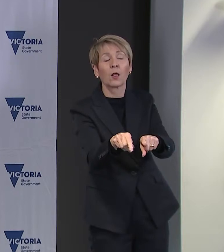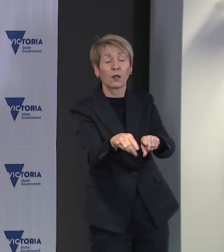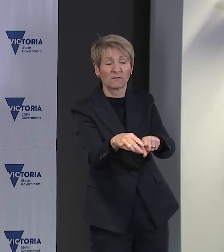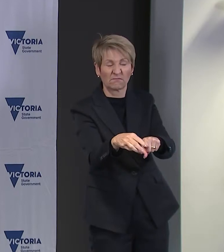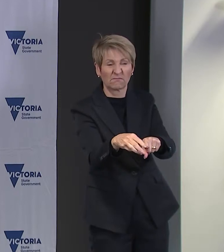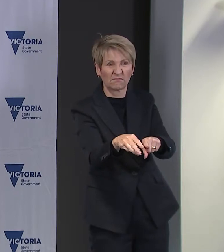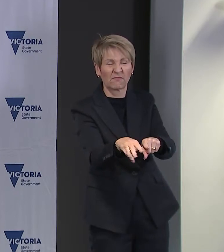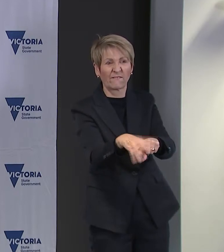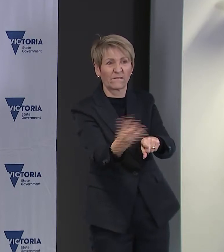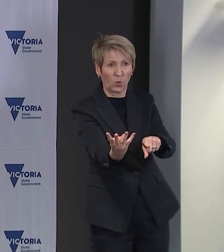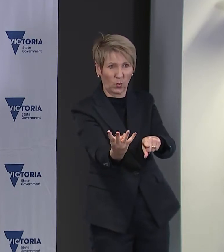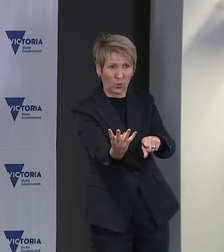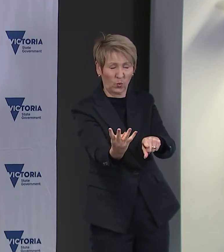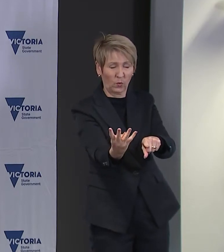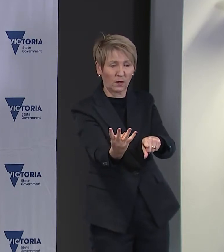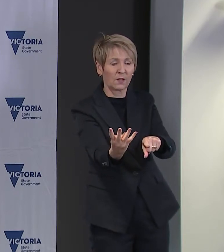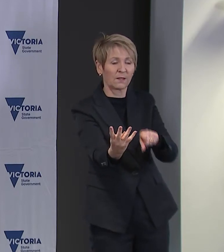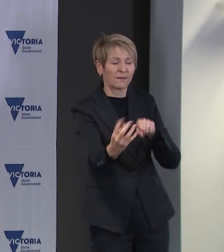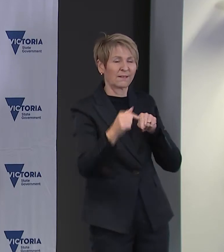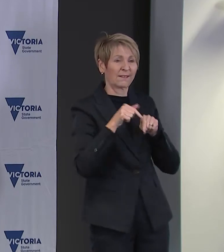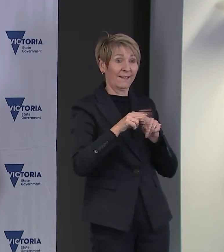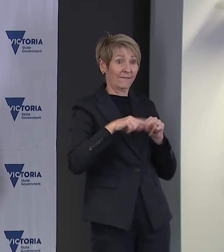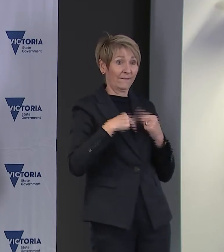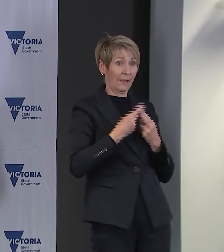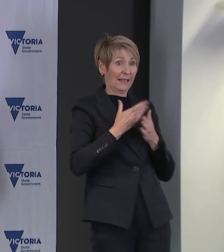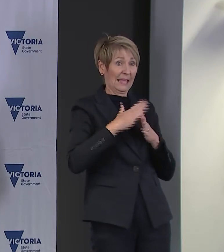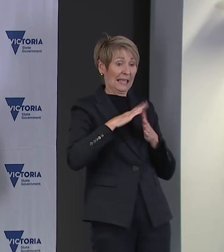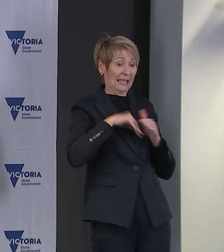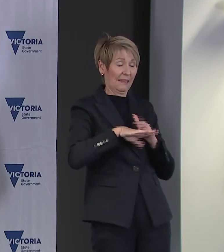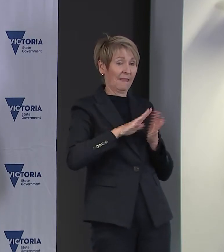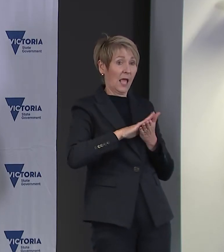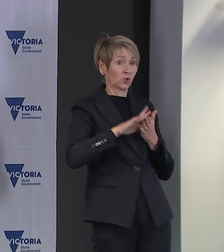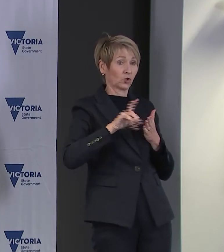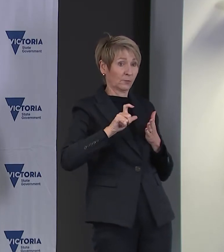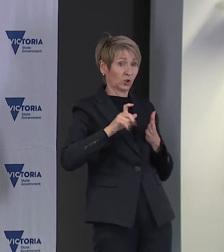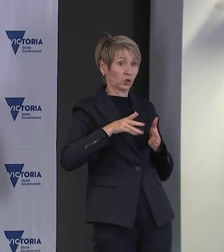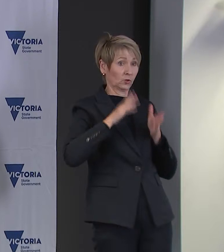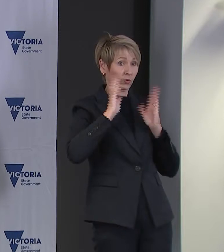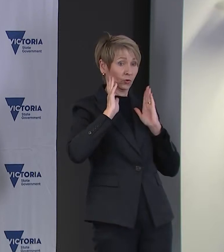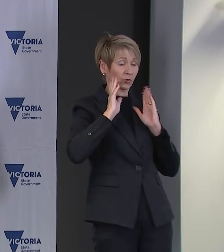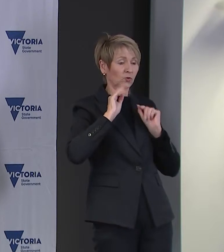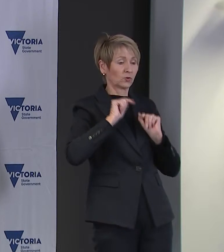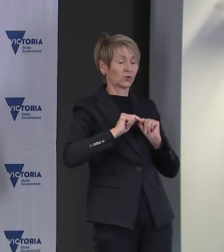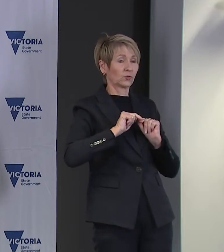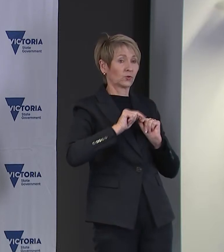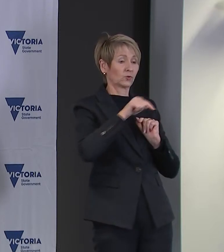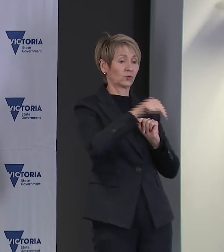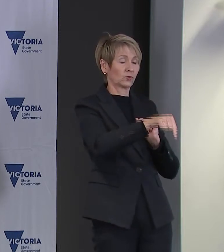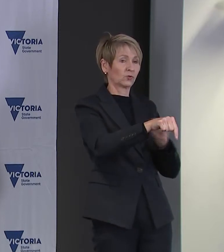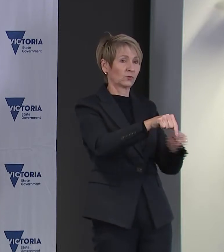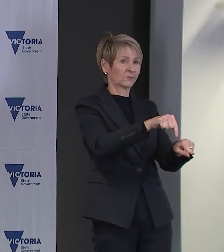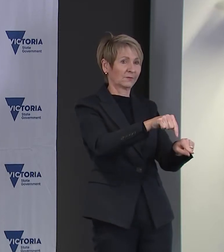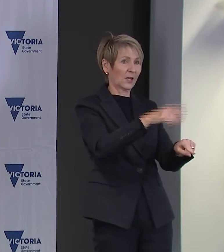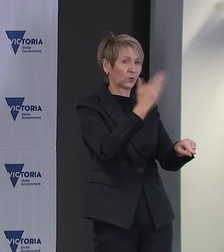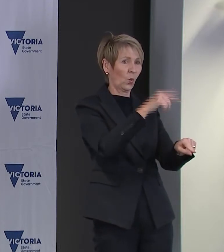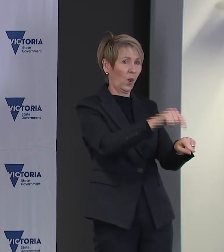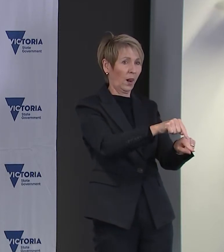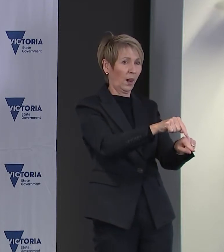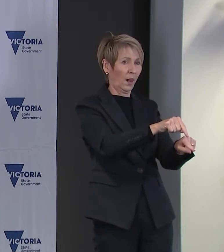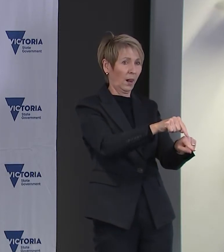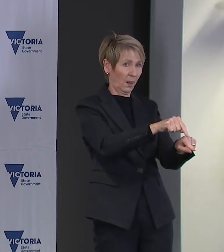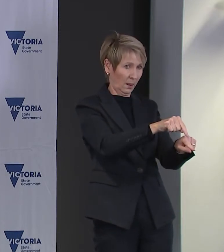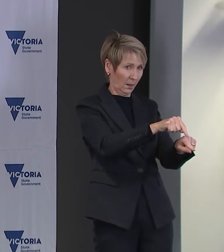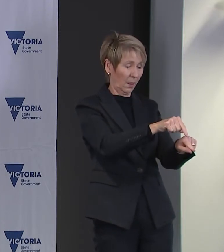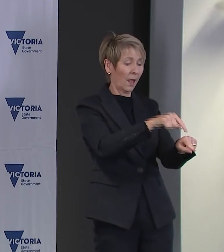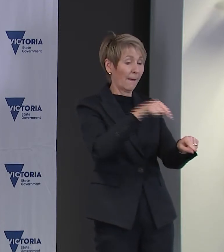come through. There's still more to come through. We've wrapped around through the school, through those same community organisations that I've just been